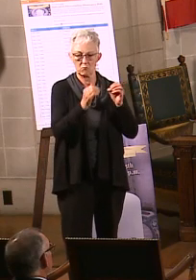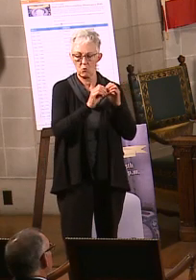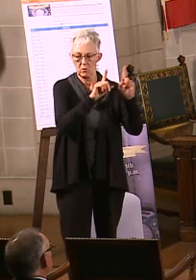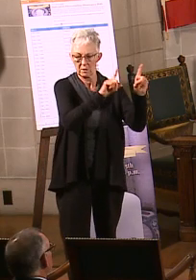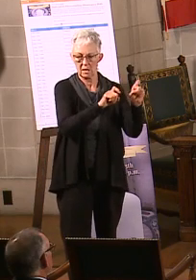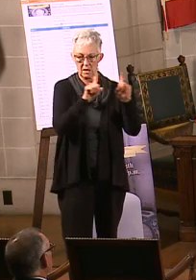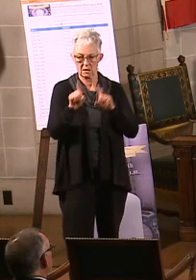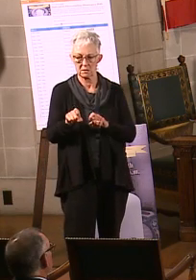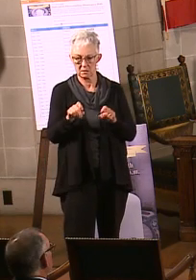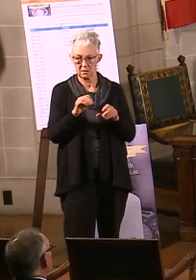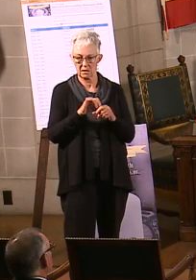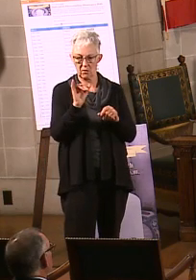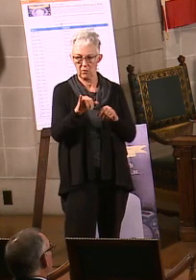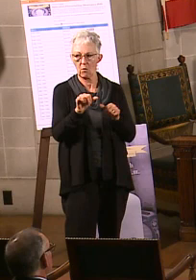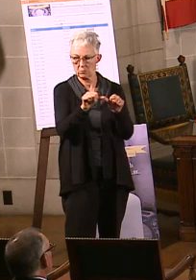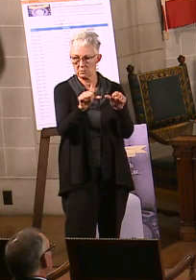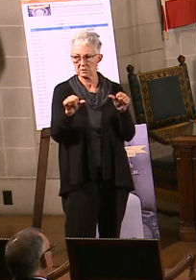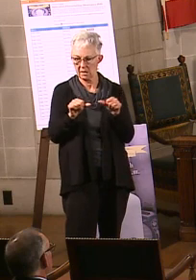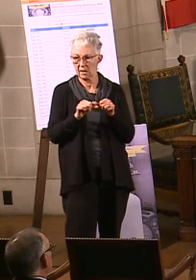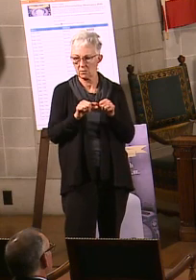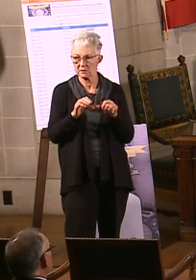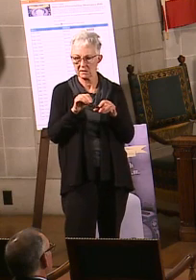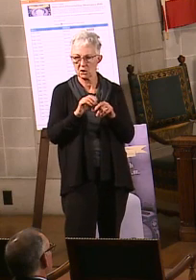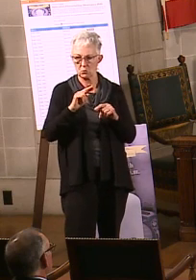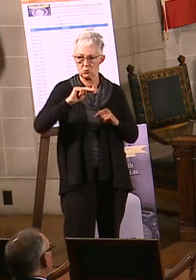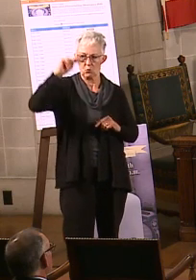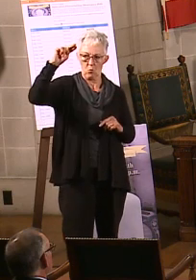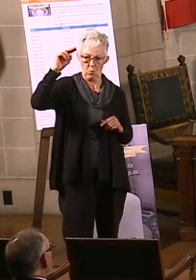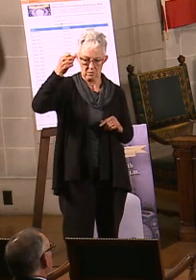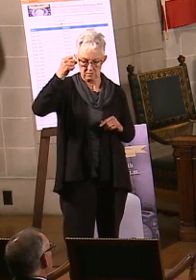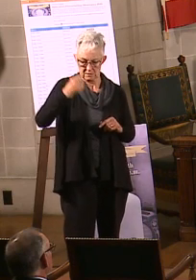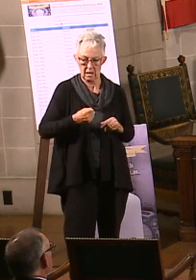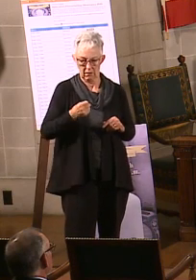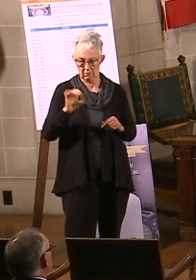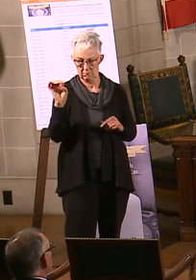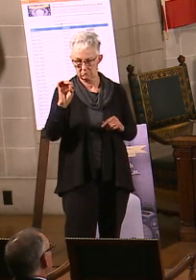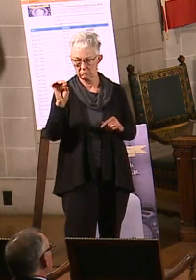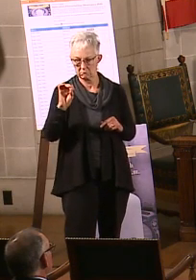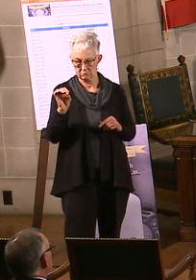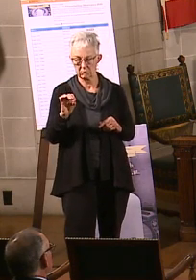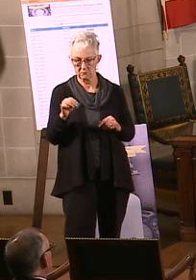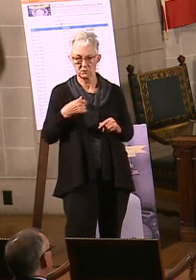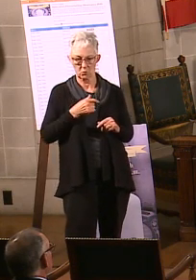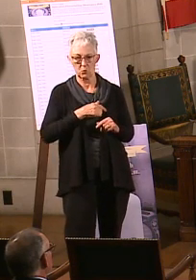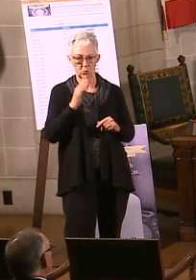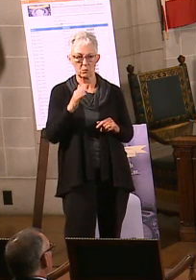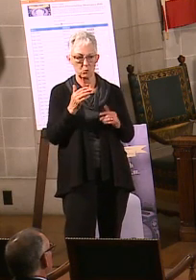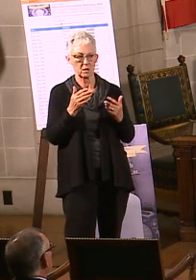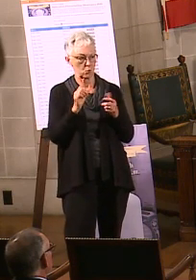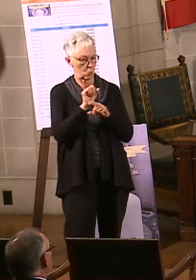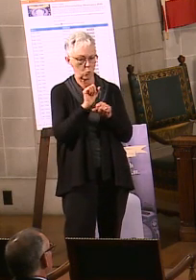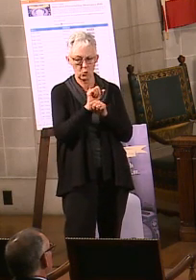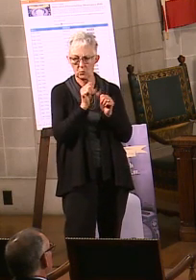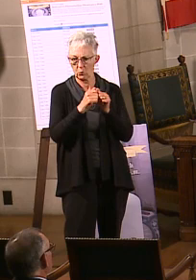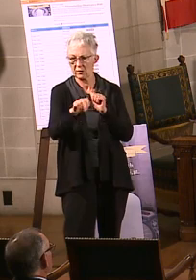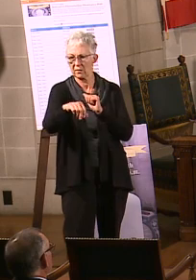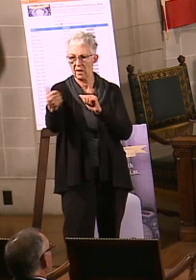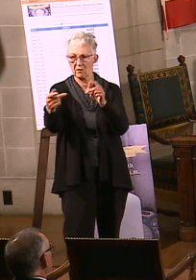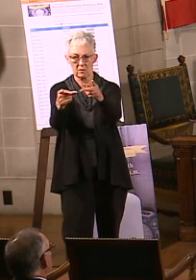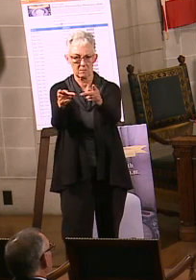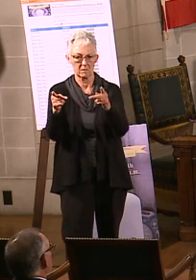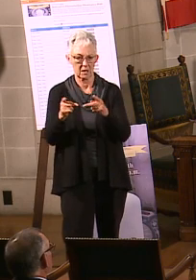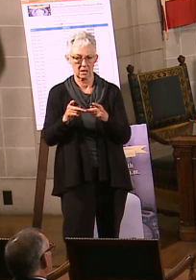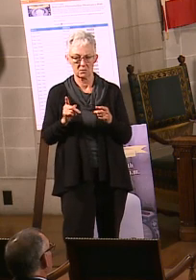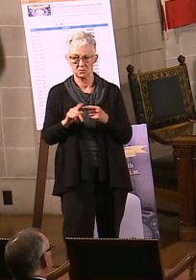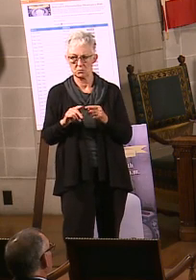Dr. Adipur on that. So we are working on expanding that testing with other sites, as well as working